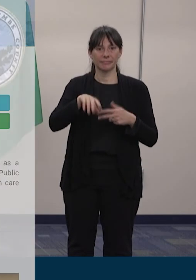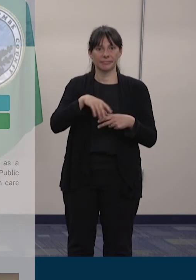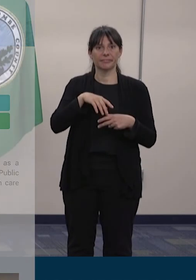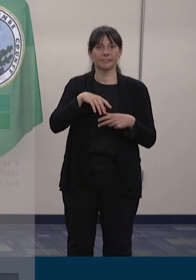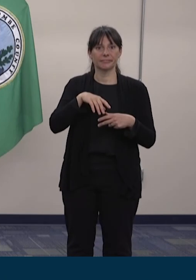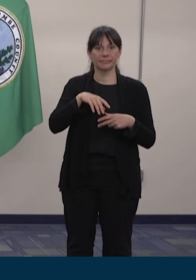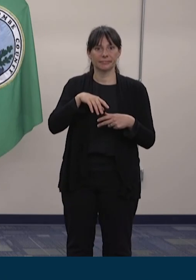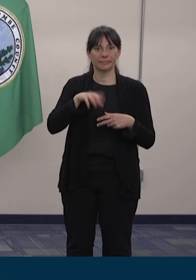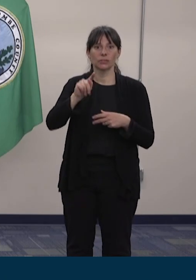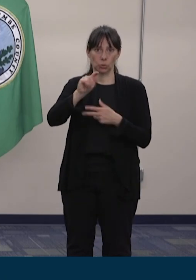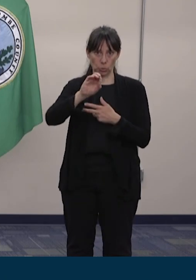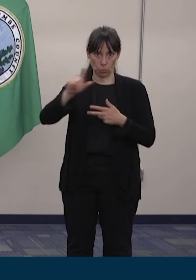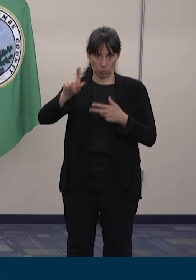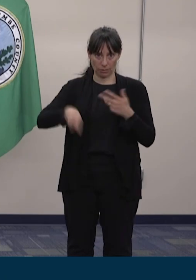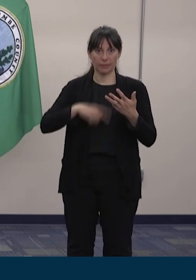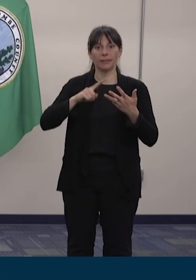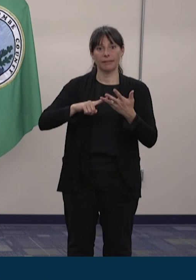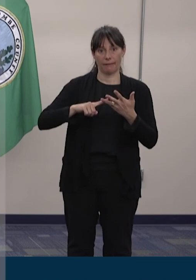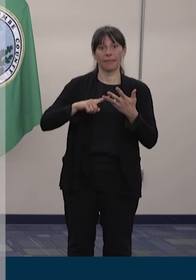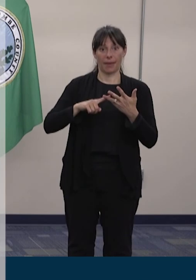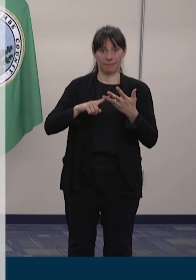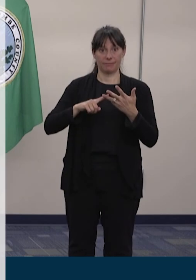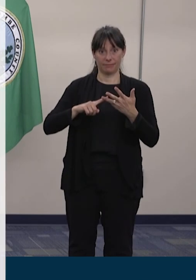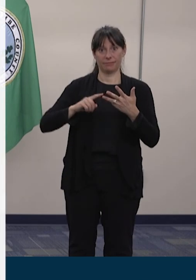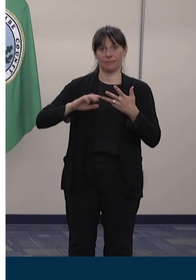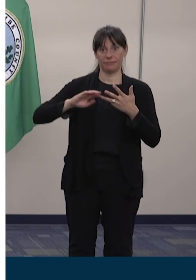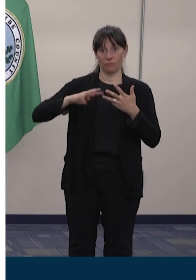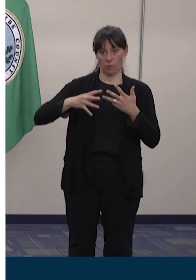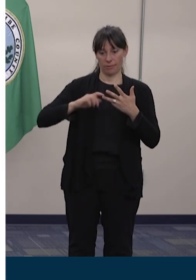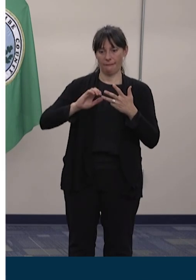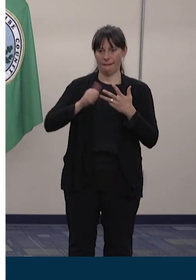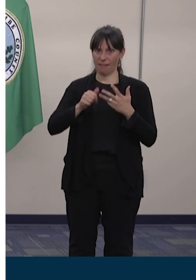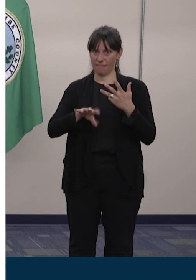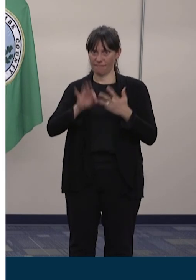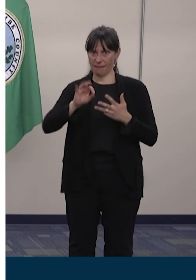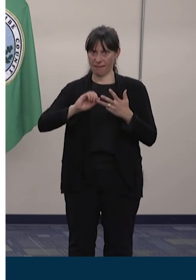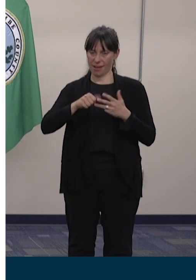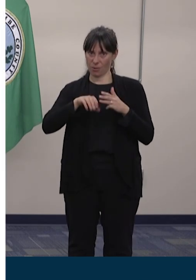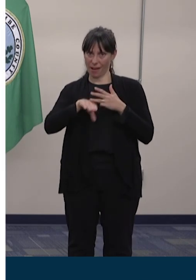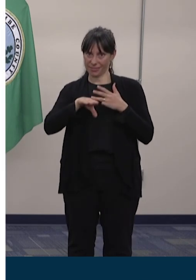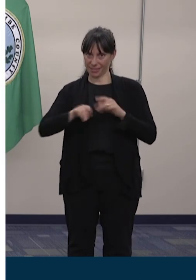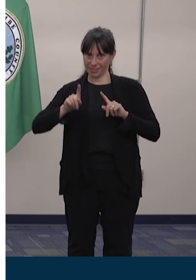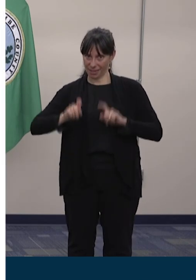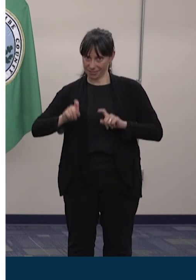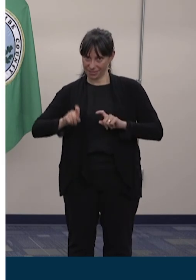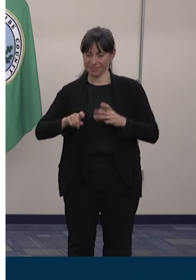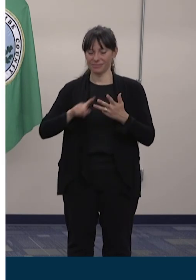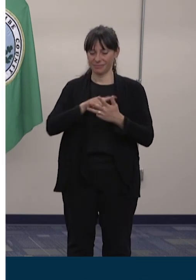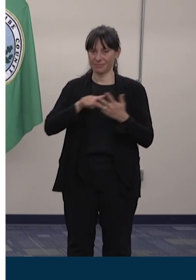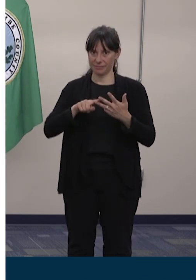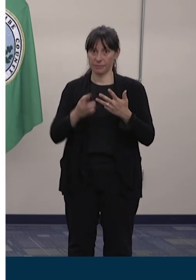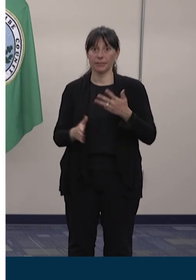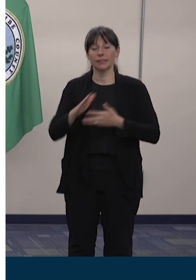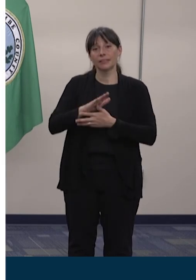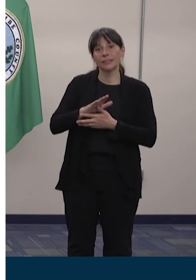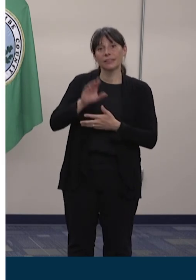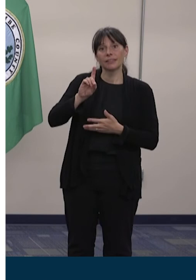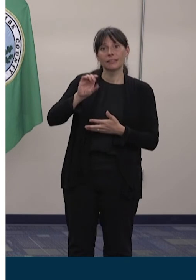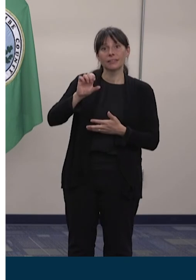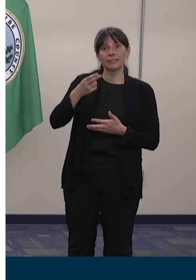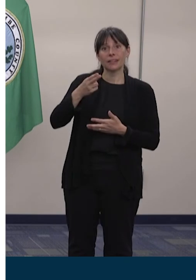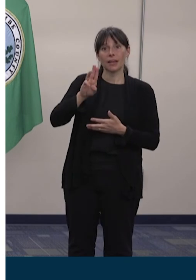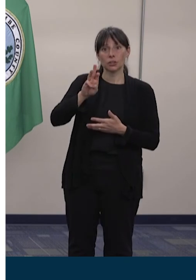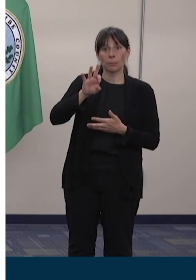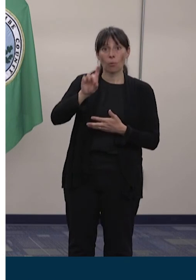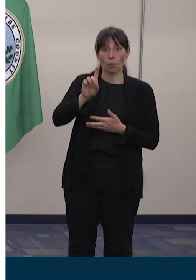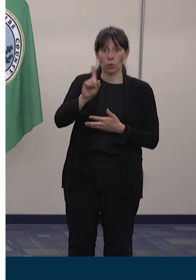información de cómo hacemos las pruebas del So COVID-19. first, Entonces, lo primero, for the data dashboard sobre that's los now datos que available on the ahora está county's disponible en